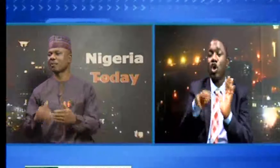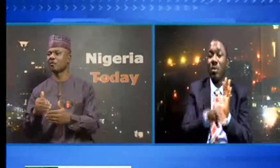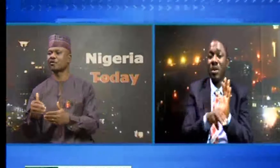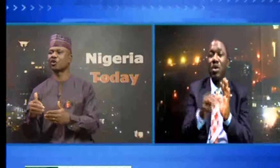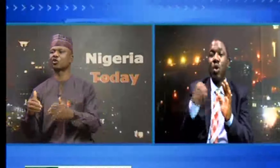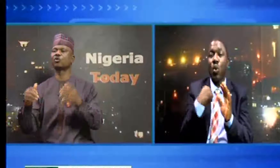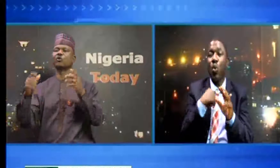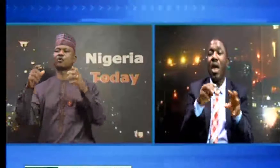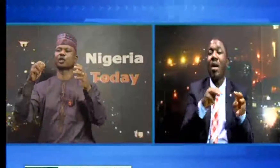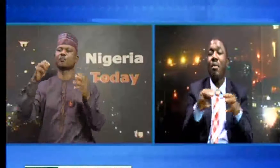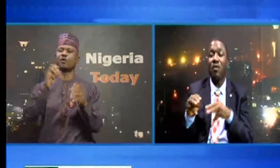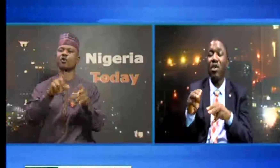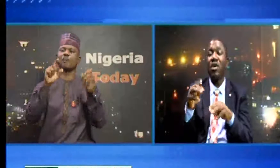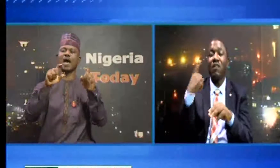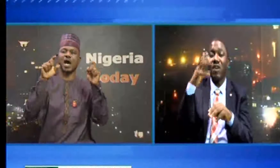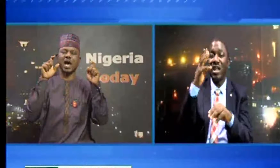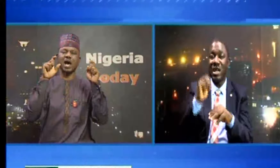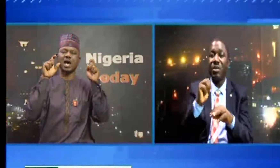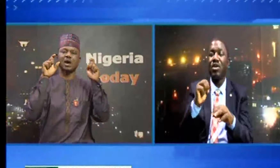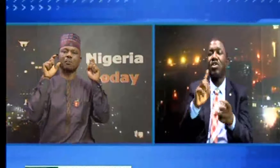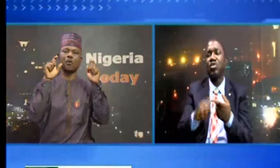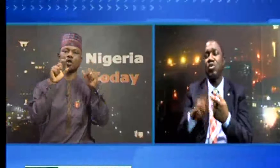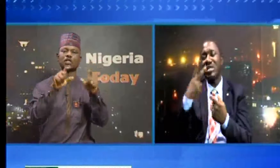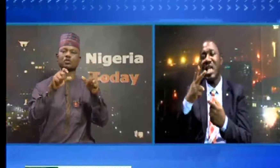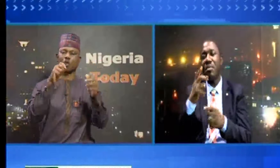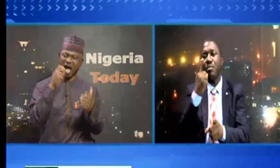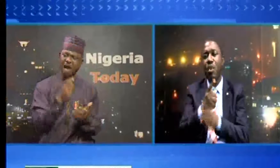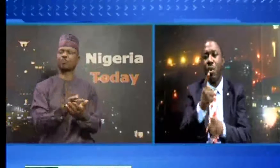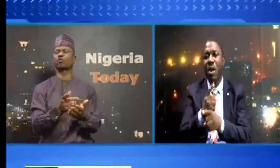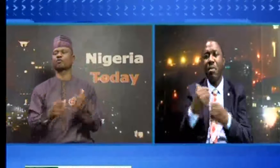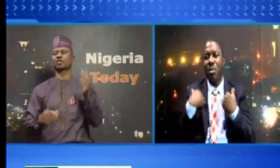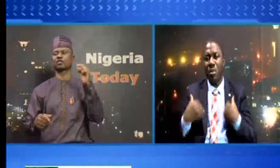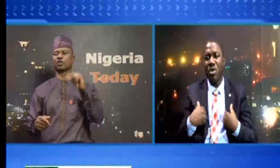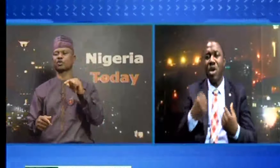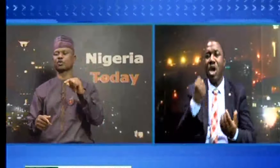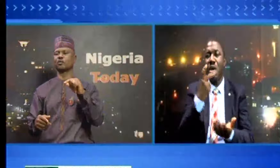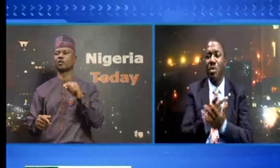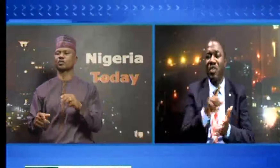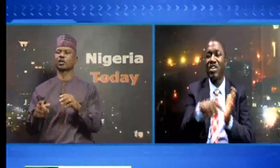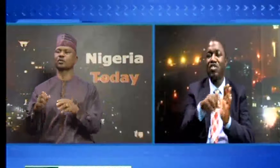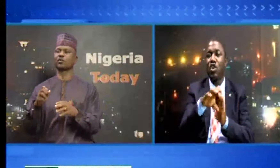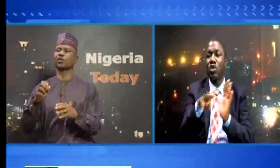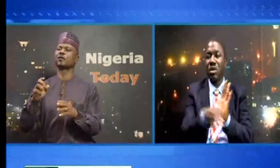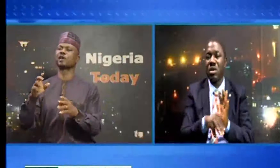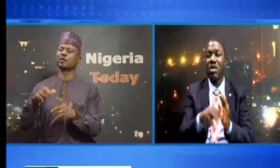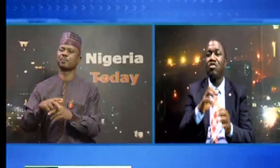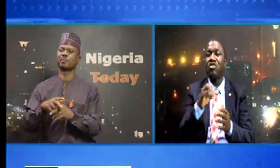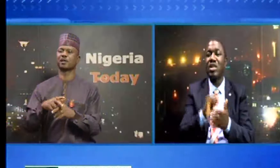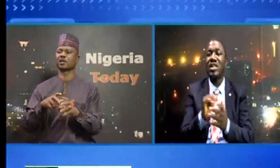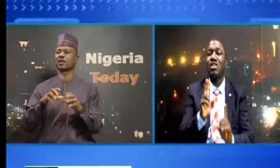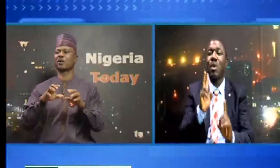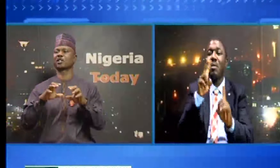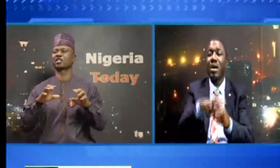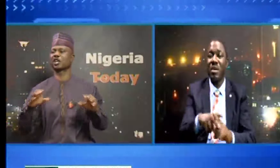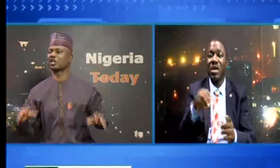we are moving on for the proper bodies to approve this curriculum so that it will be